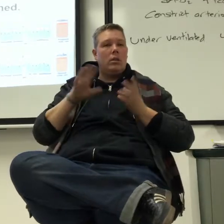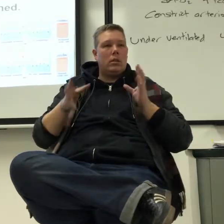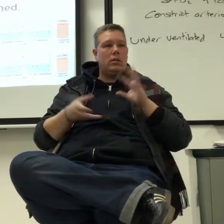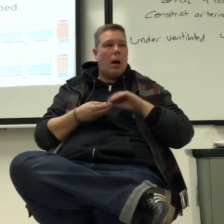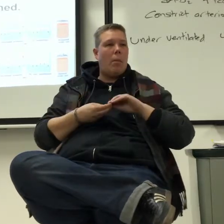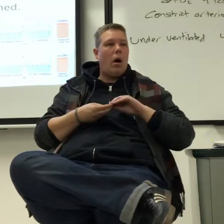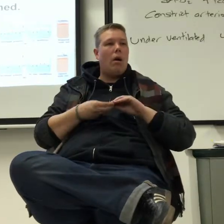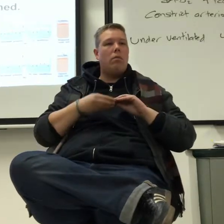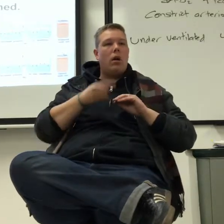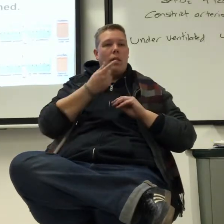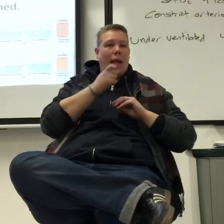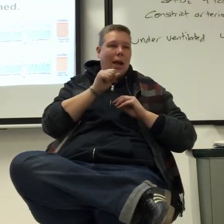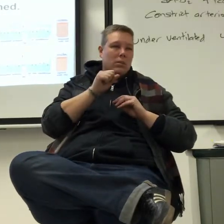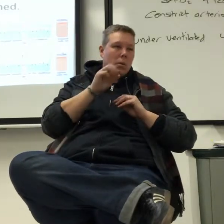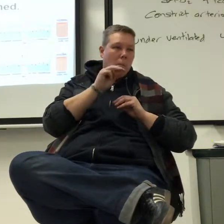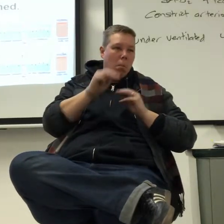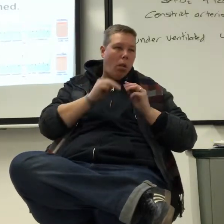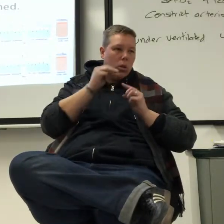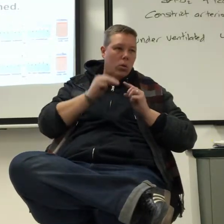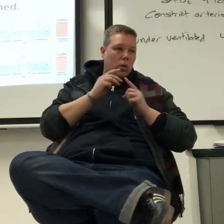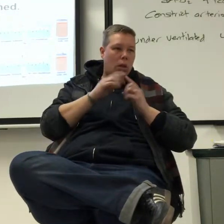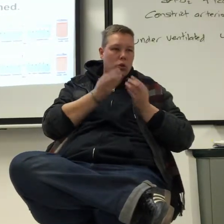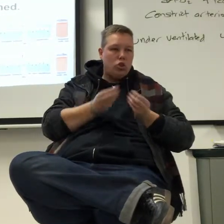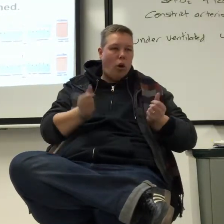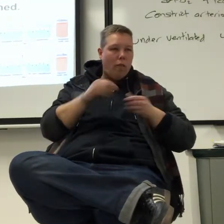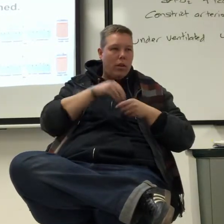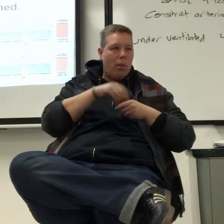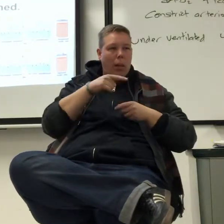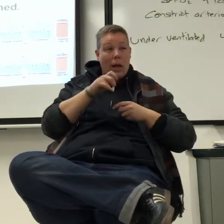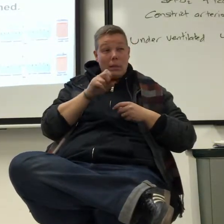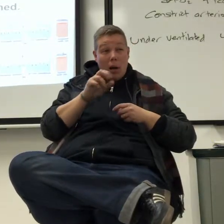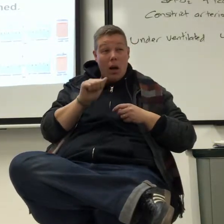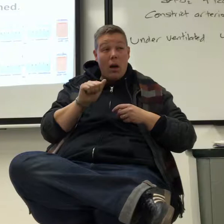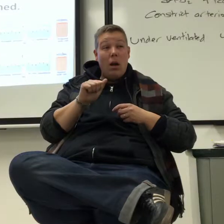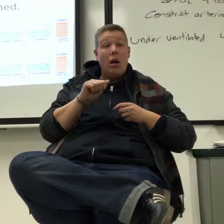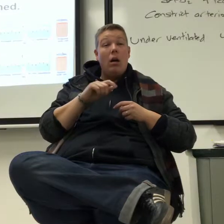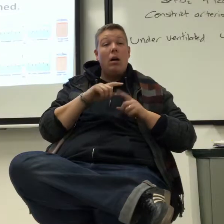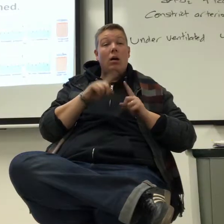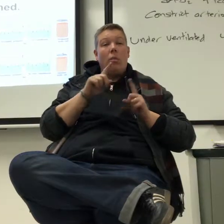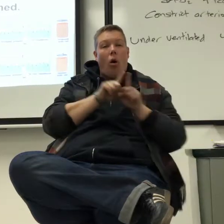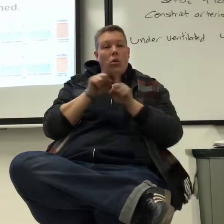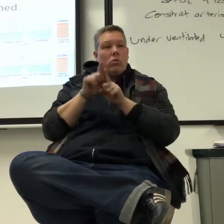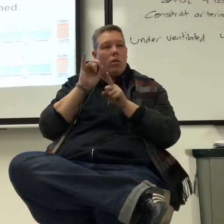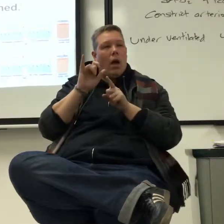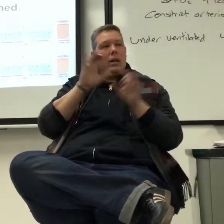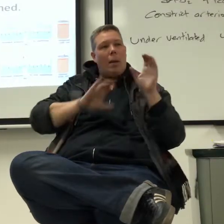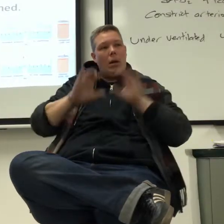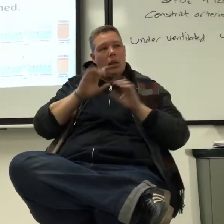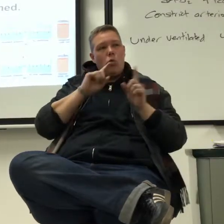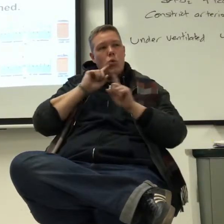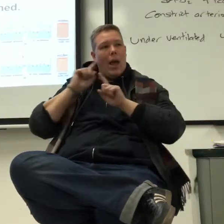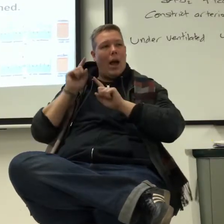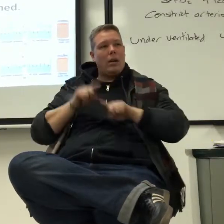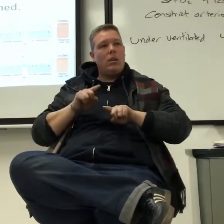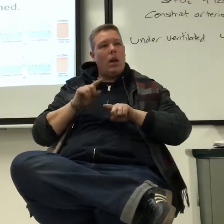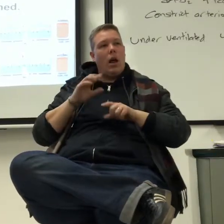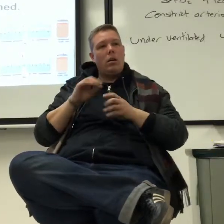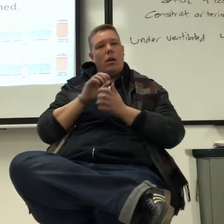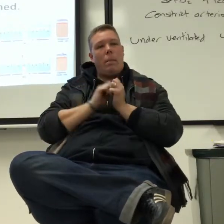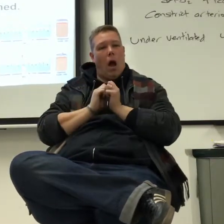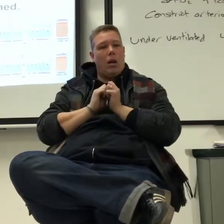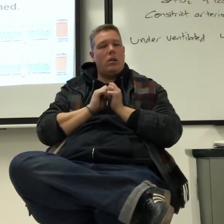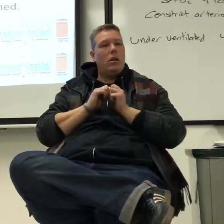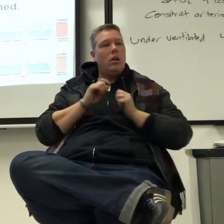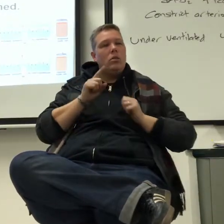the gas molecules dissolved in the plasma, but also that is chemically reacted or combined. So this